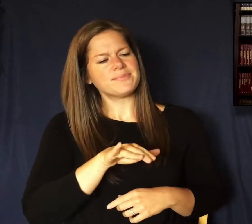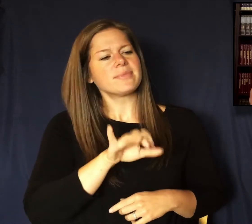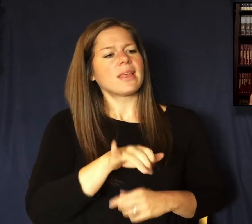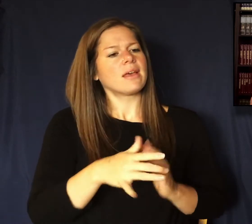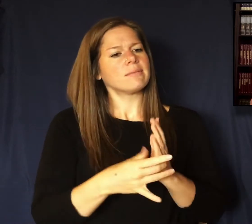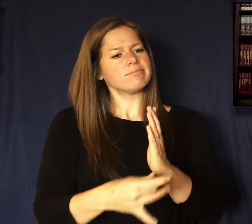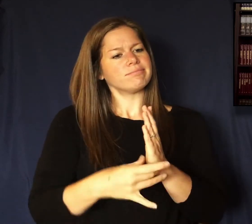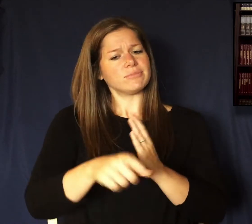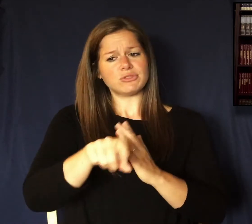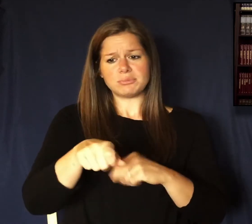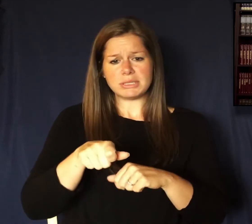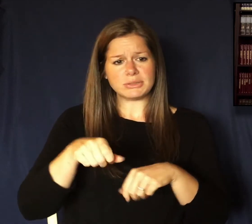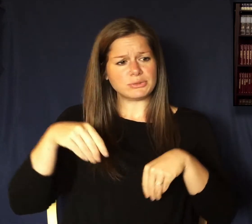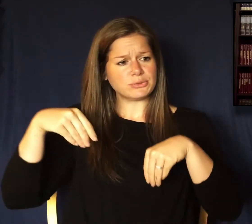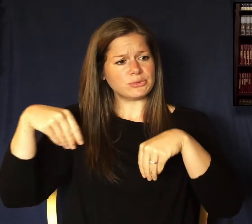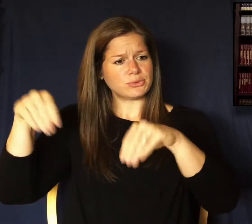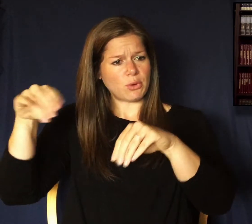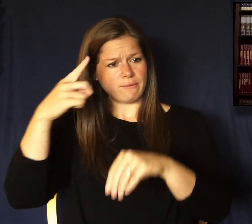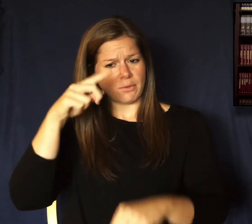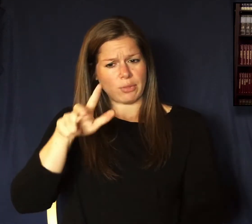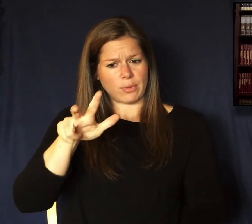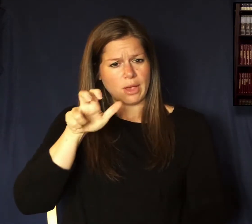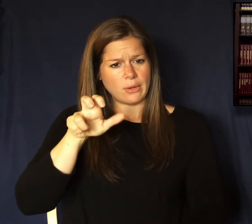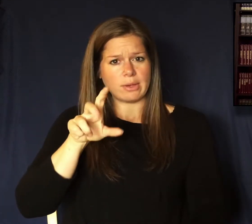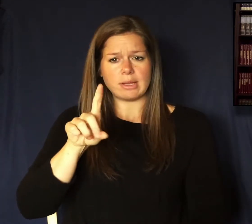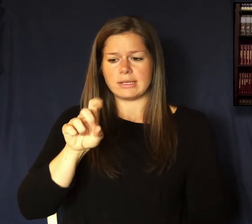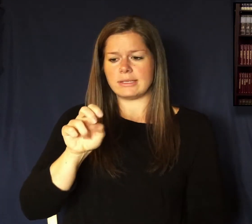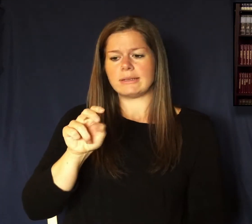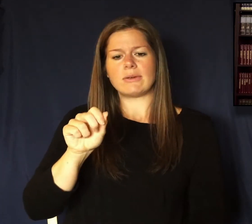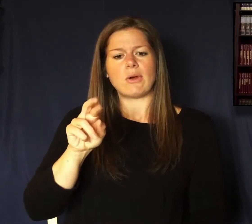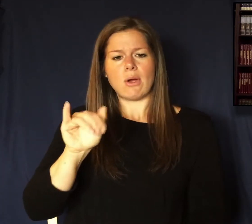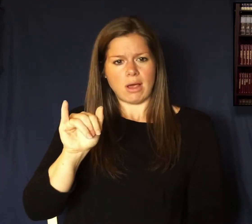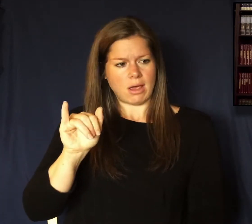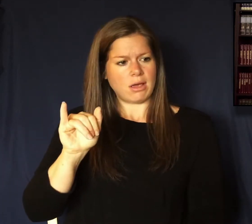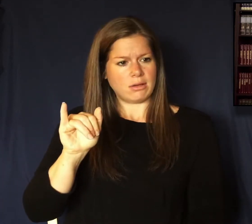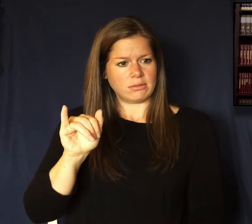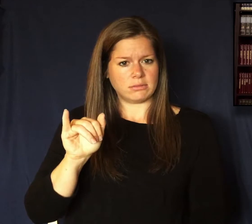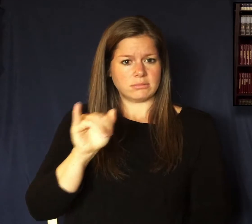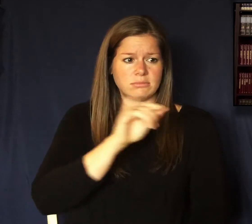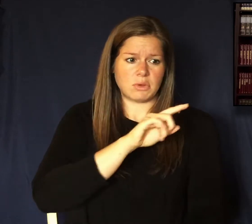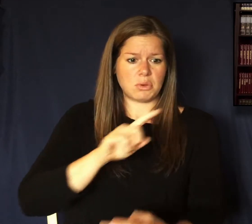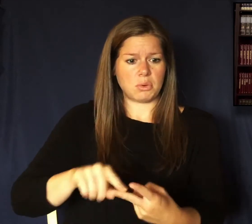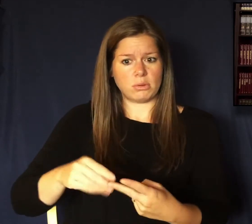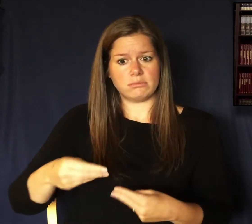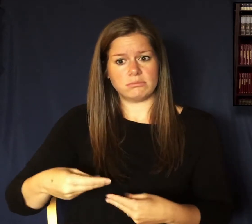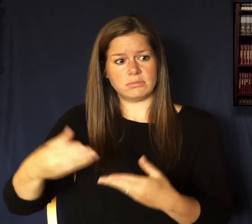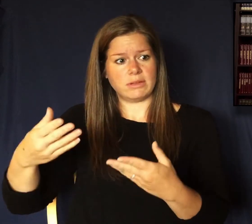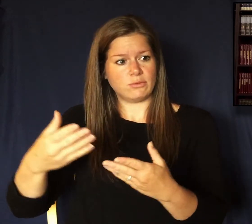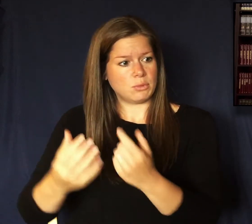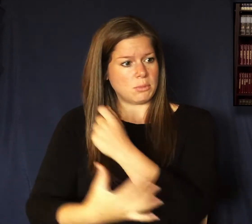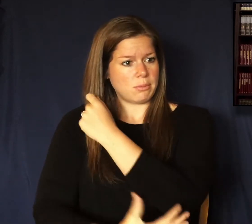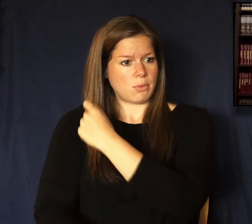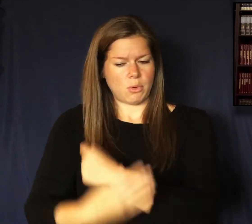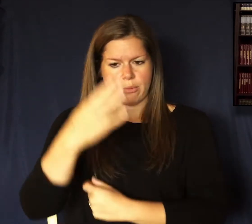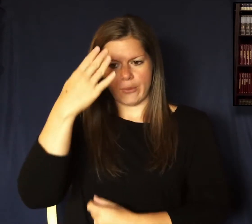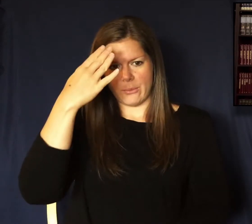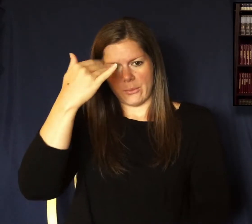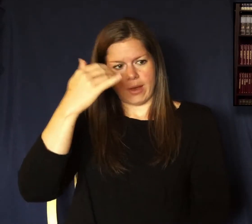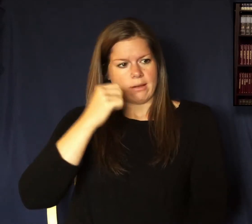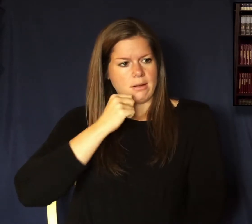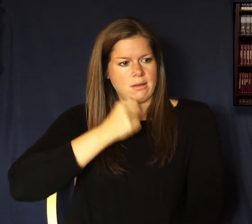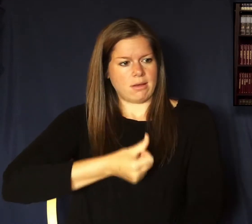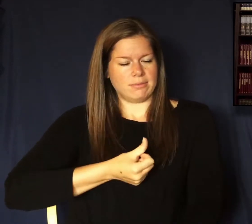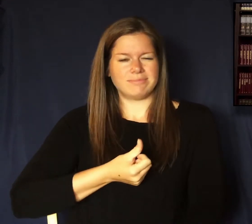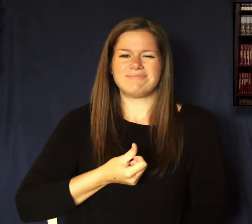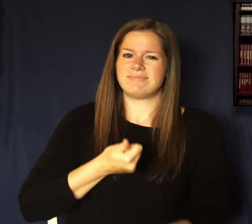poor?" He said this not because he cared about the poor, but because he was a thief, and having charge of the money bag, he used to help